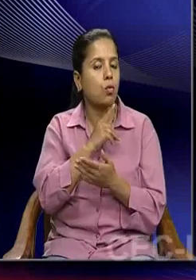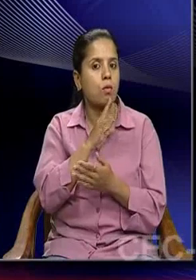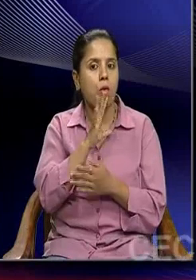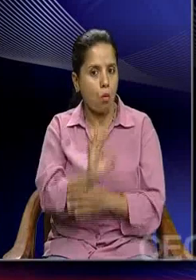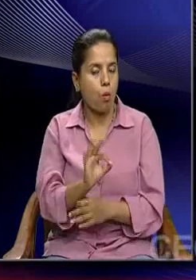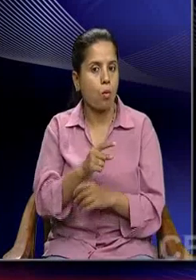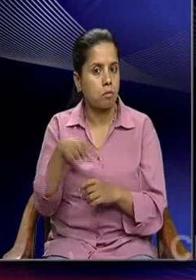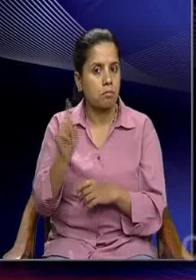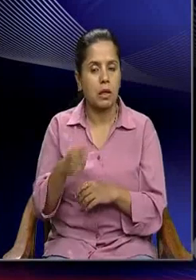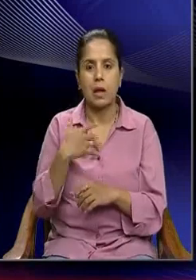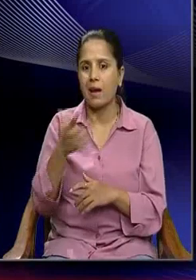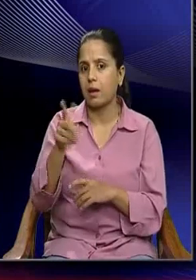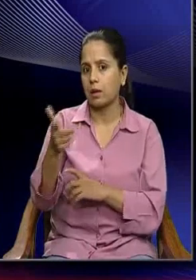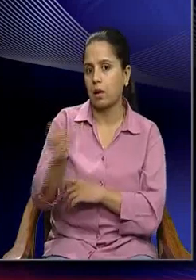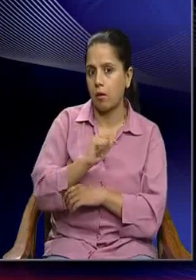not to steal,